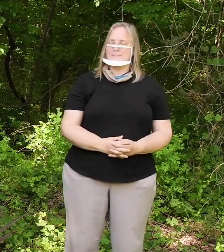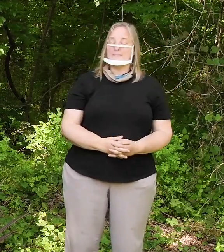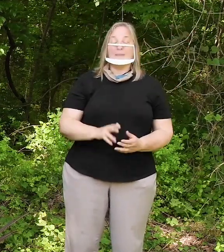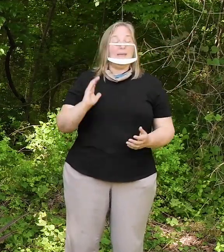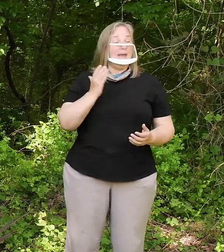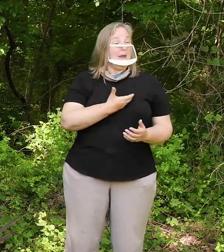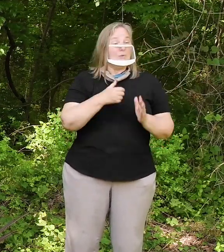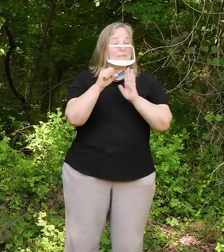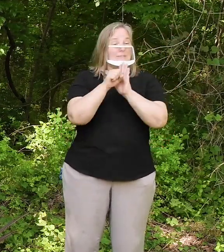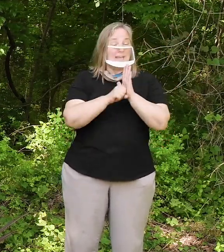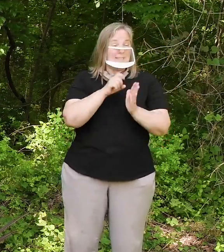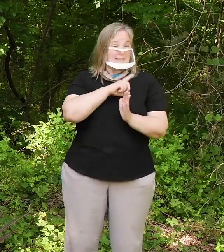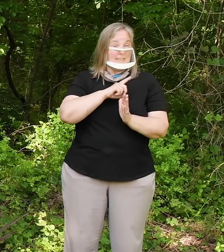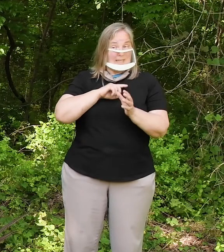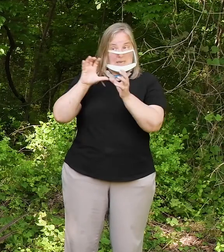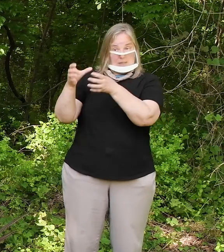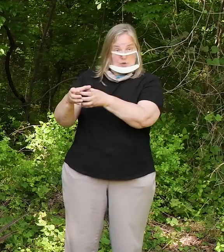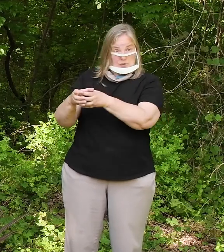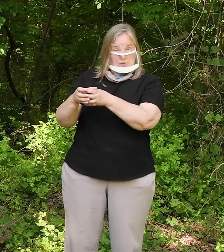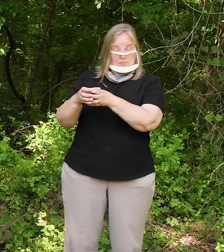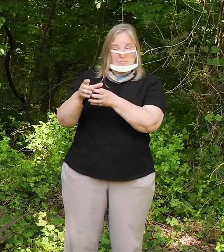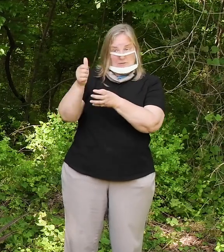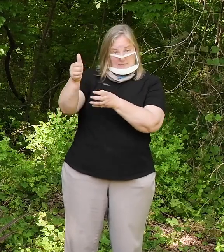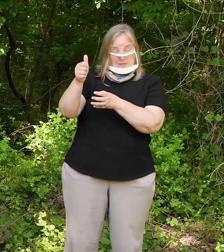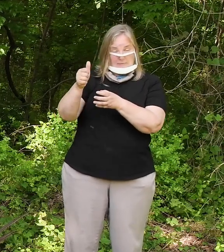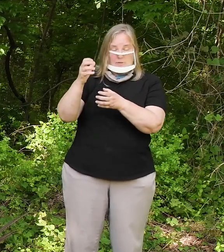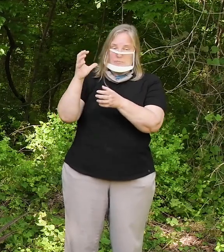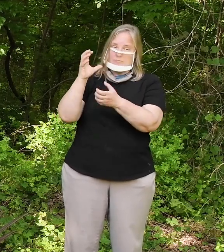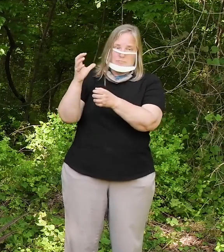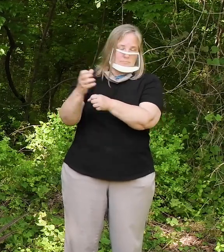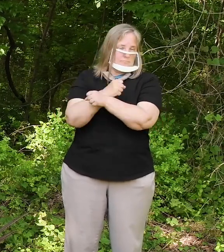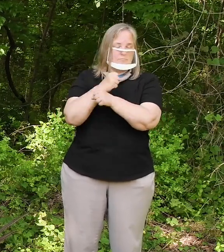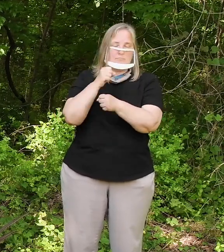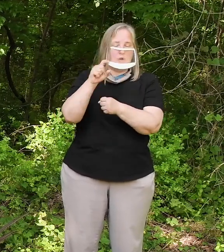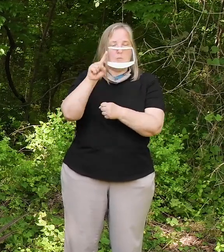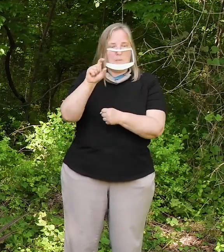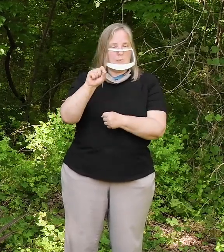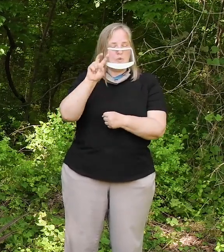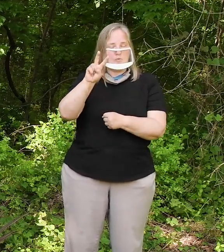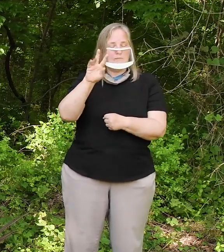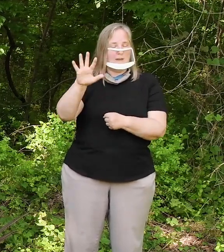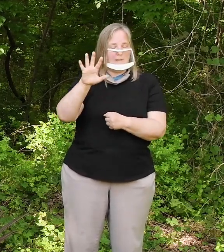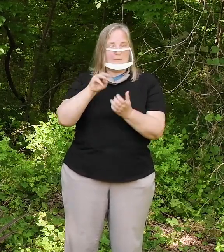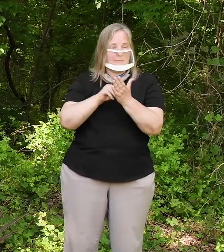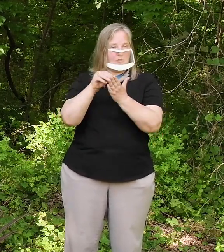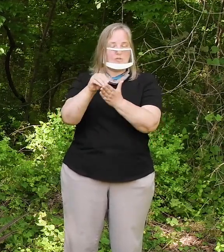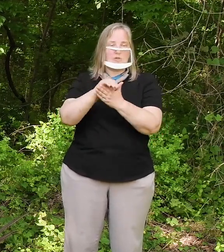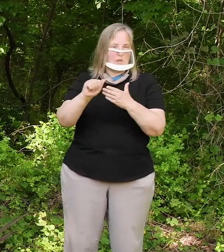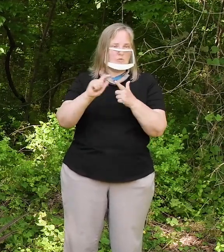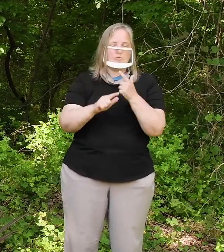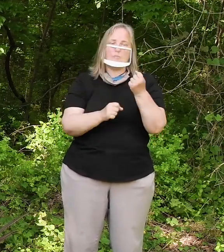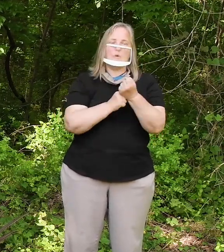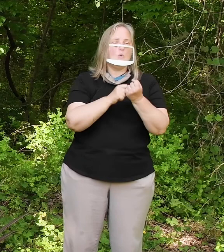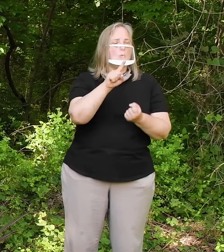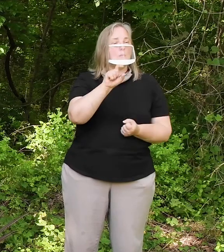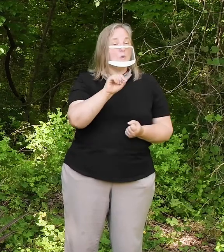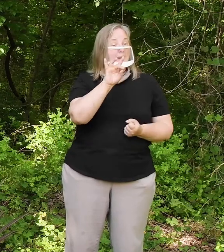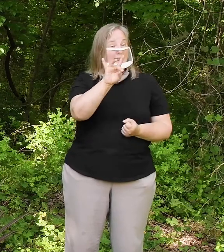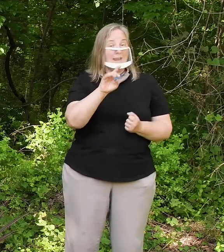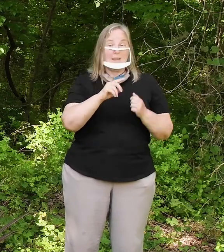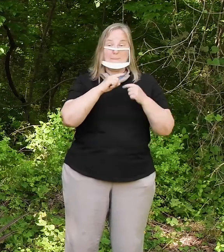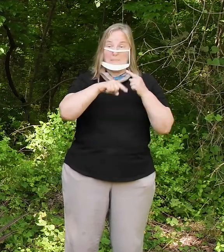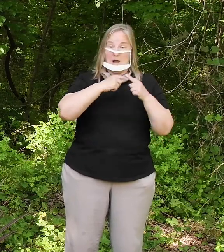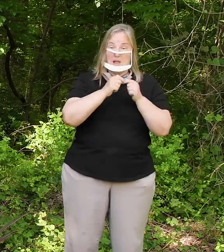Our state delegation was also able to secure $1.25 million to support a 1.8